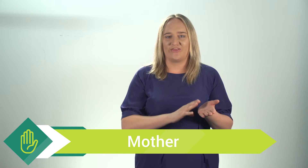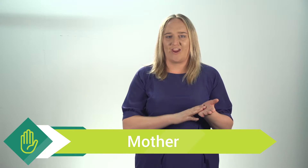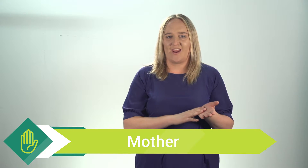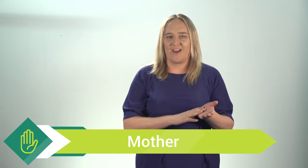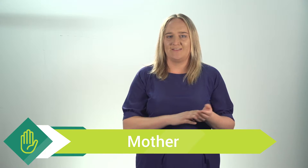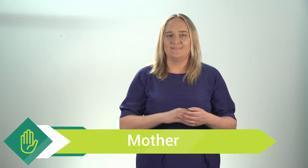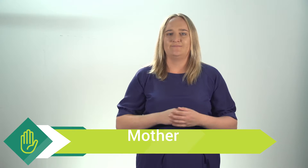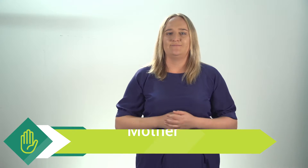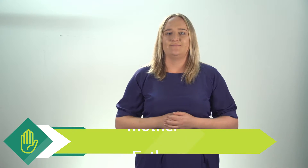Mother.